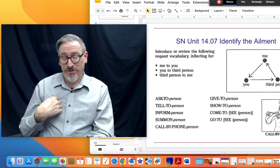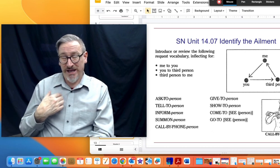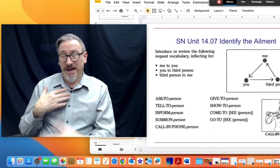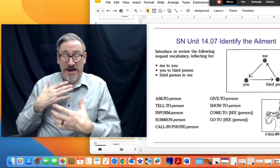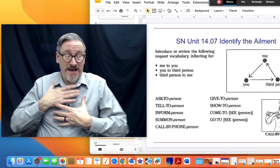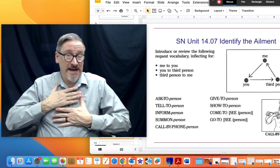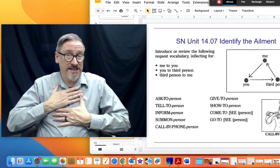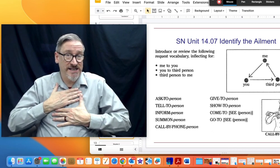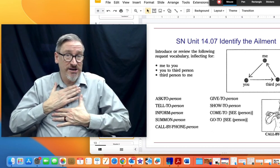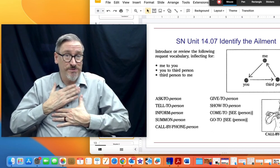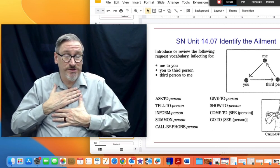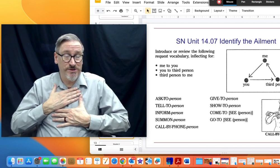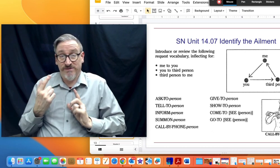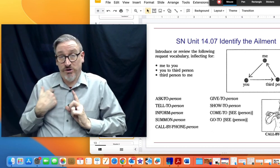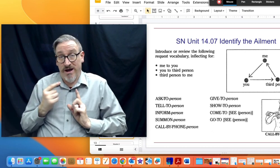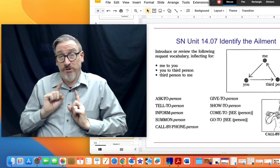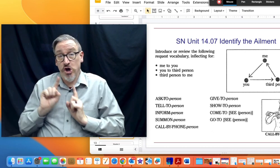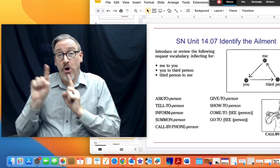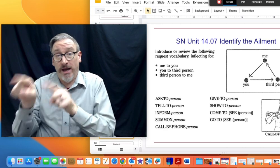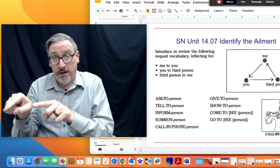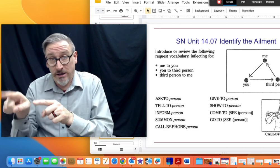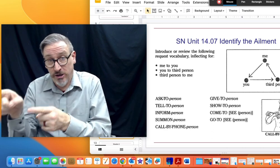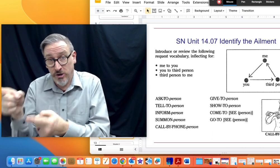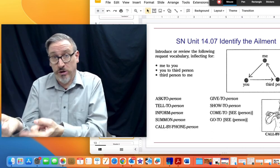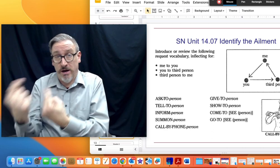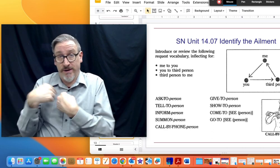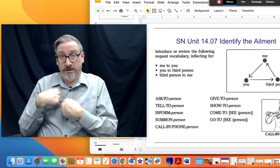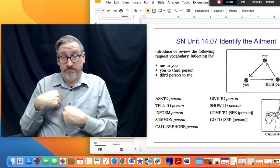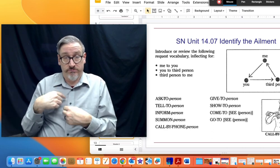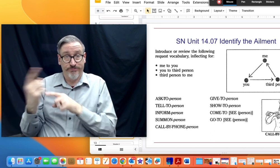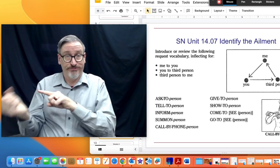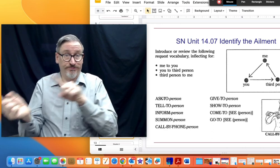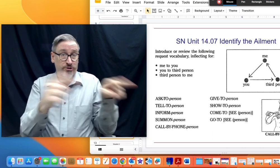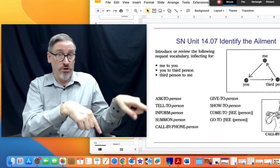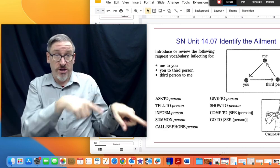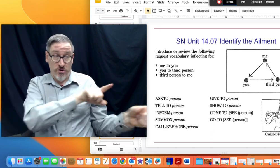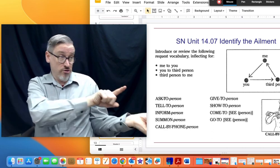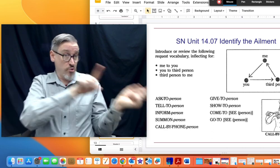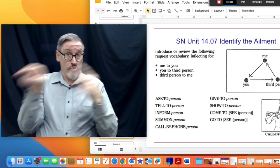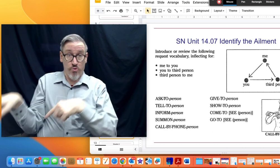It really, again, it's signer's perspective. So I'm going, you're coming.